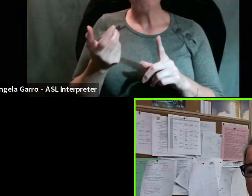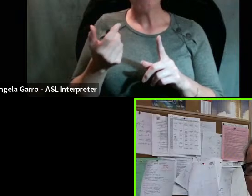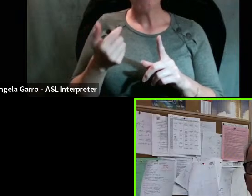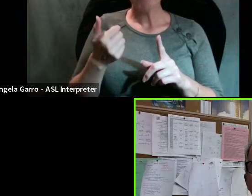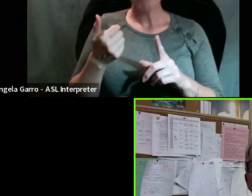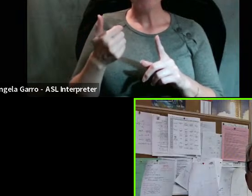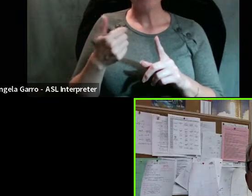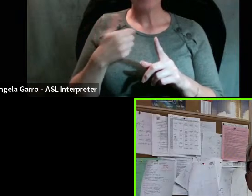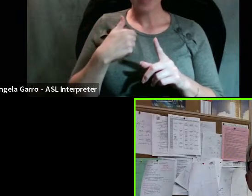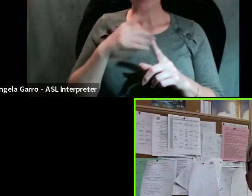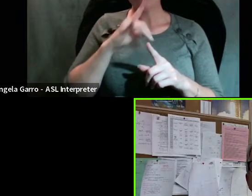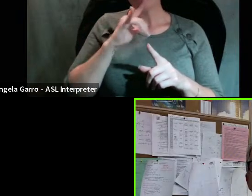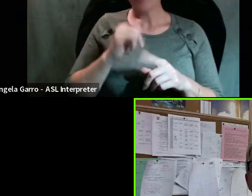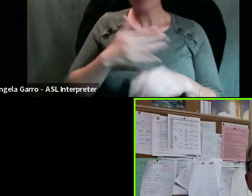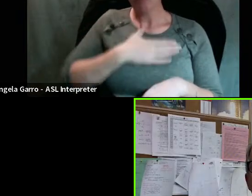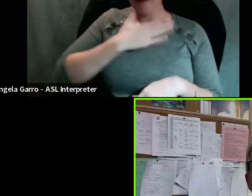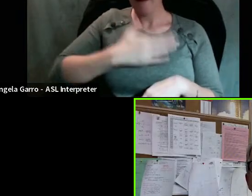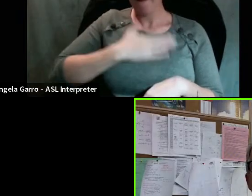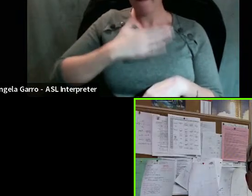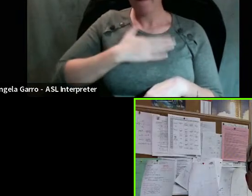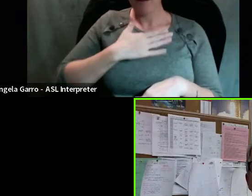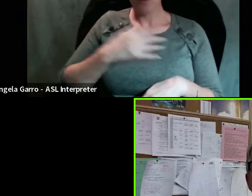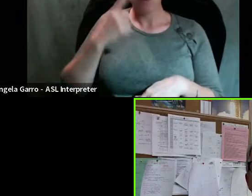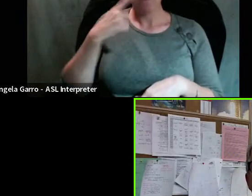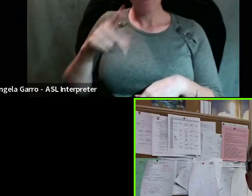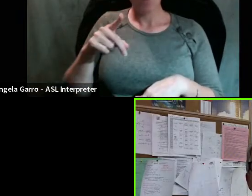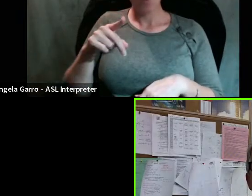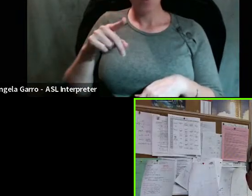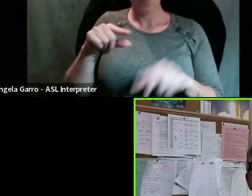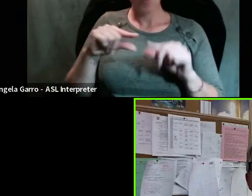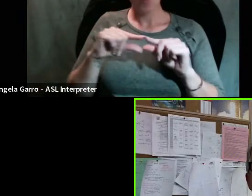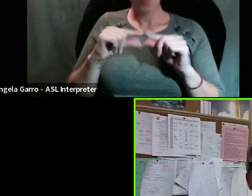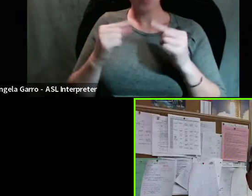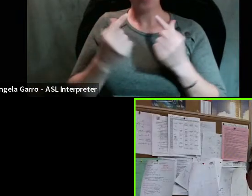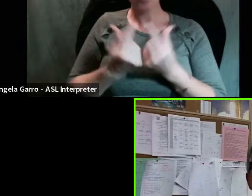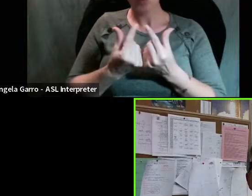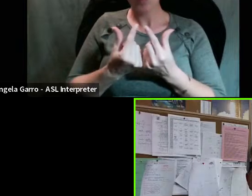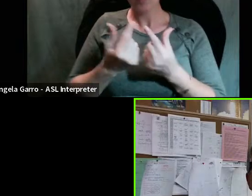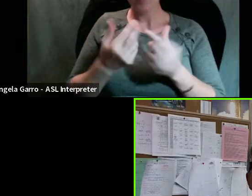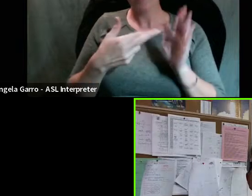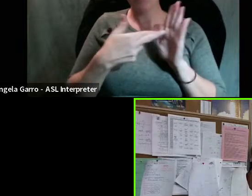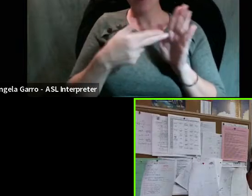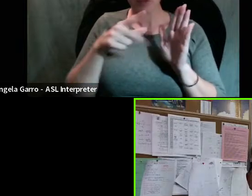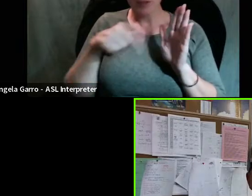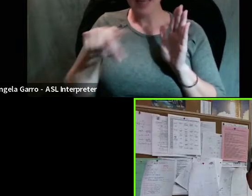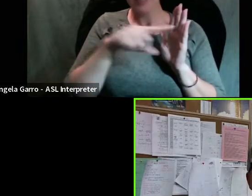I'm really grateful for the group of representatives and